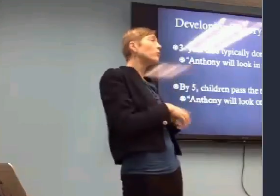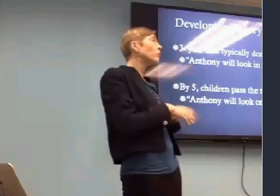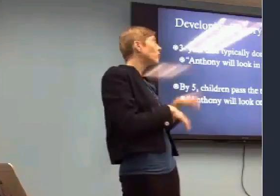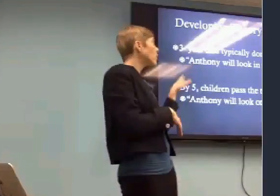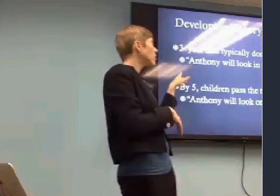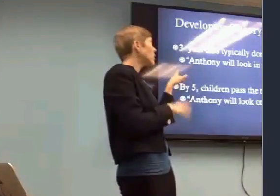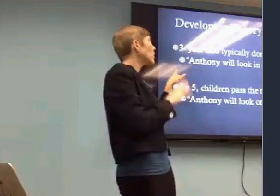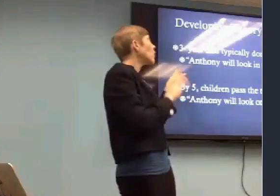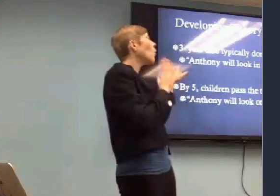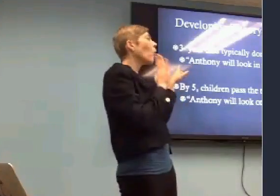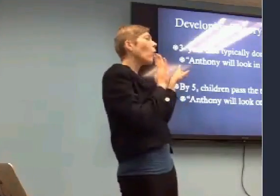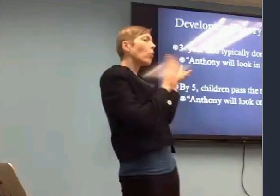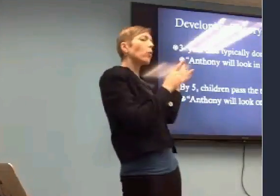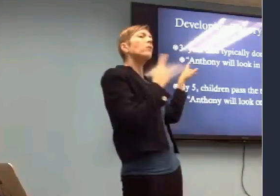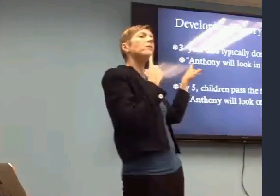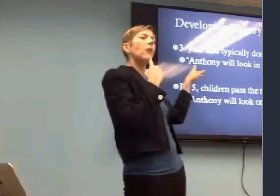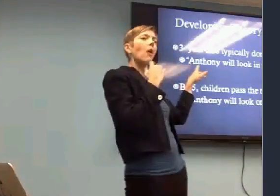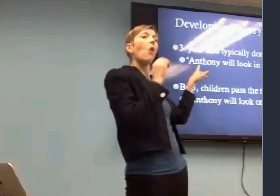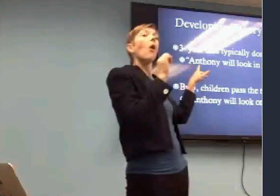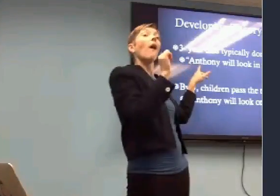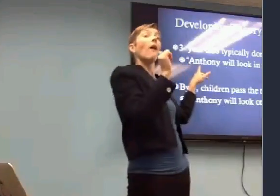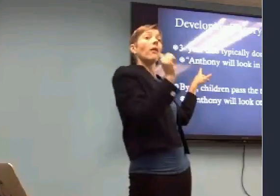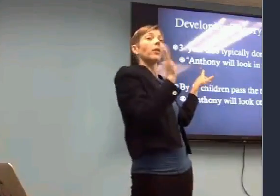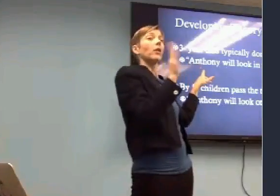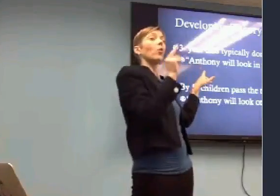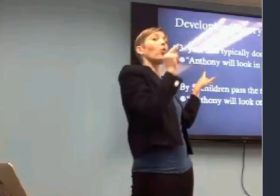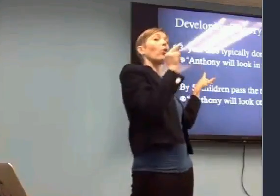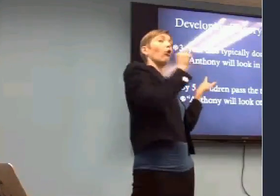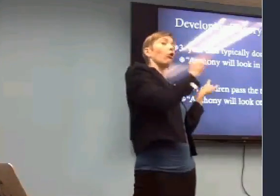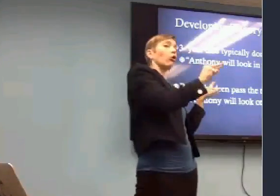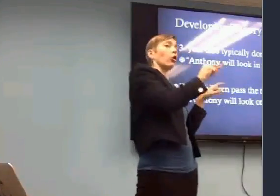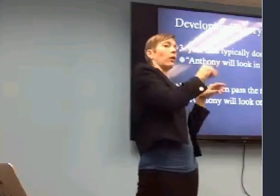typical three-year-old children, hearing children, would say,